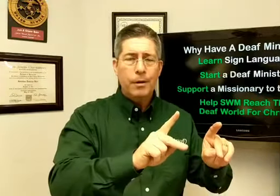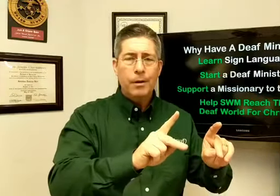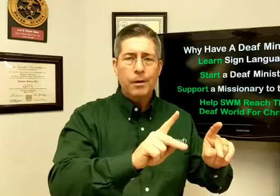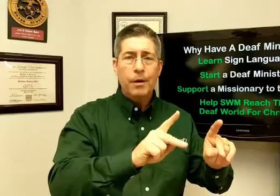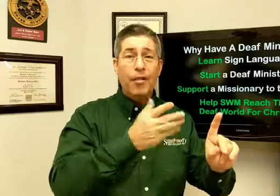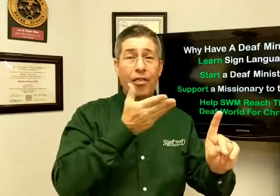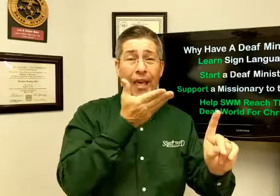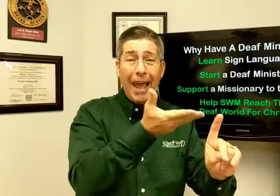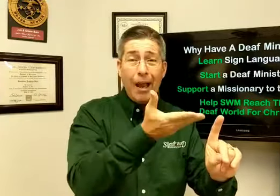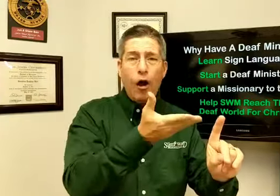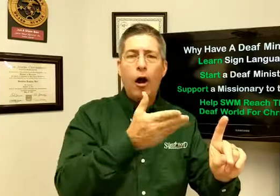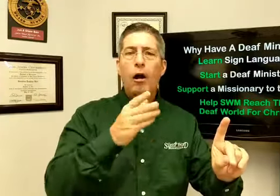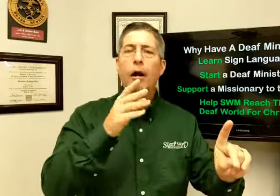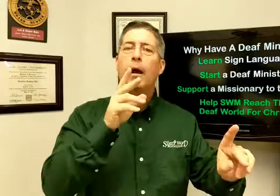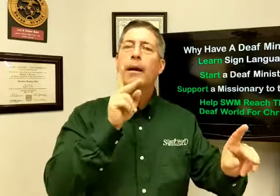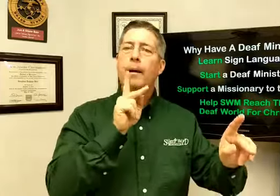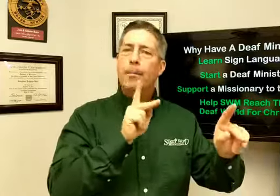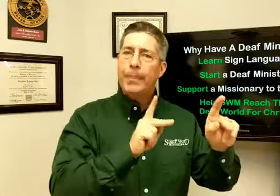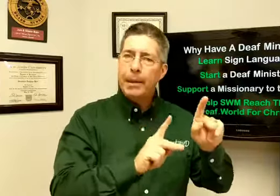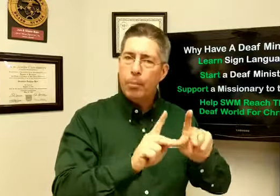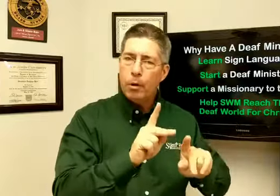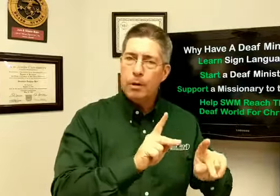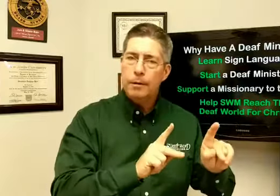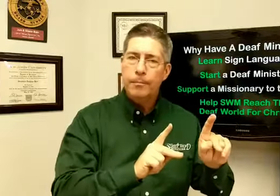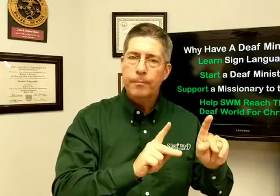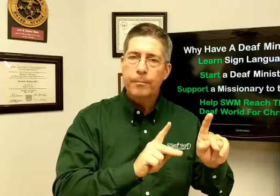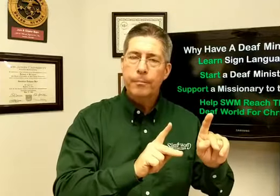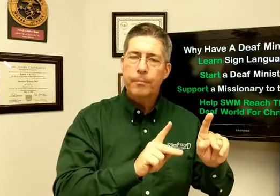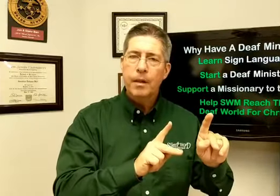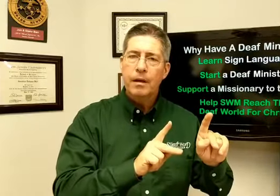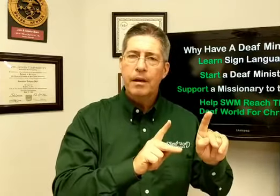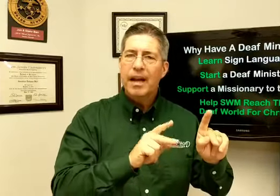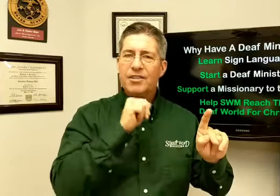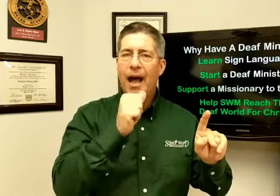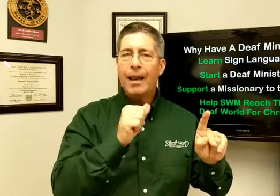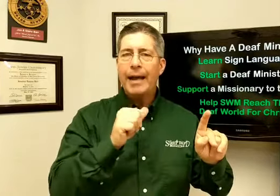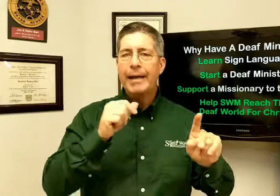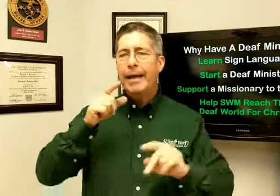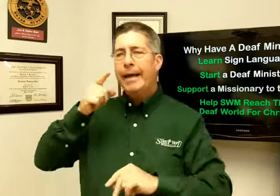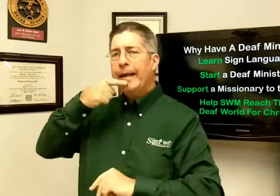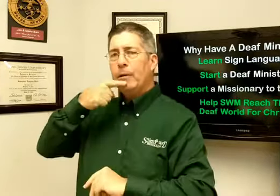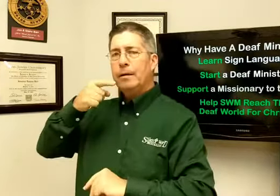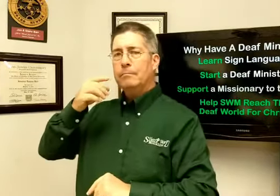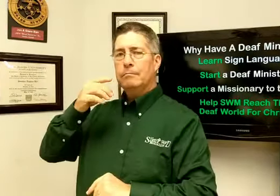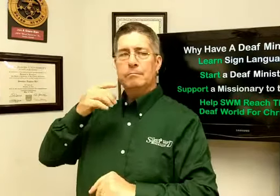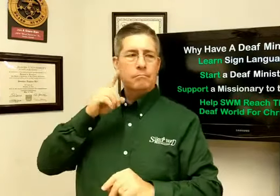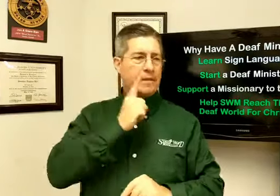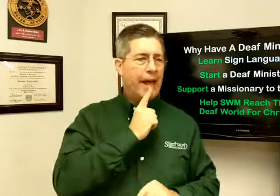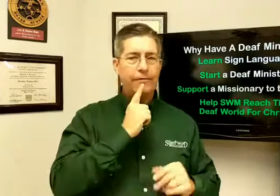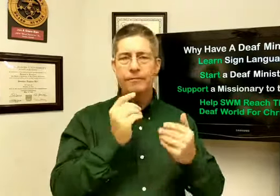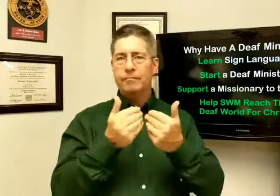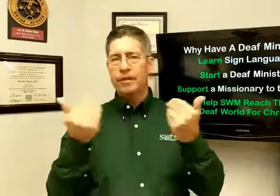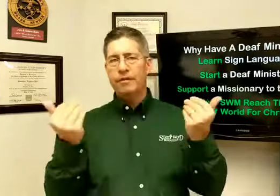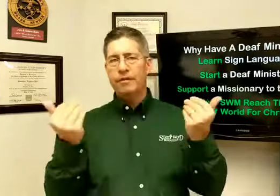They are people. It's not like hearing, deaf, divide.